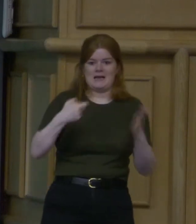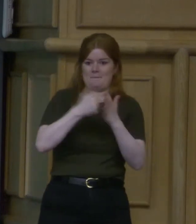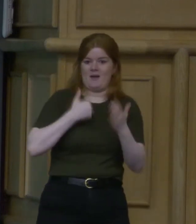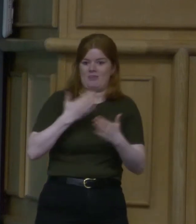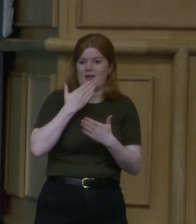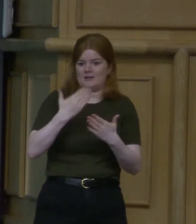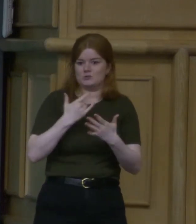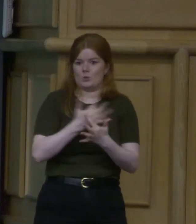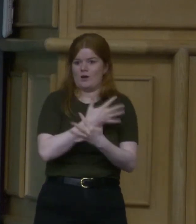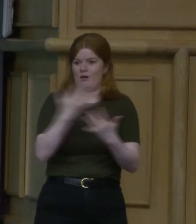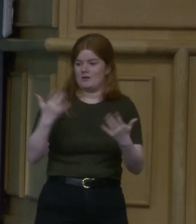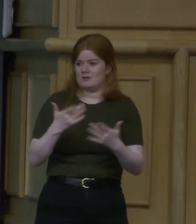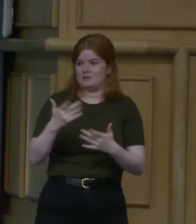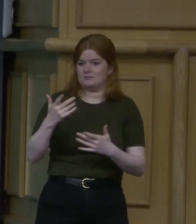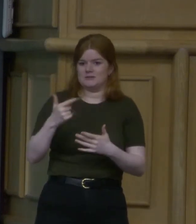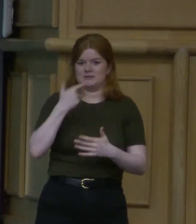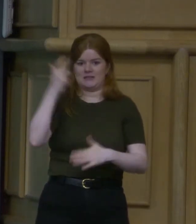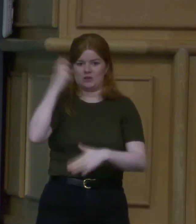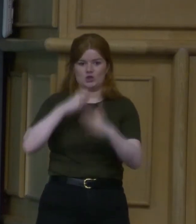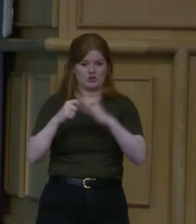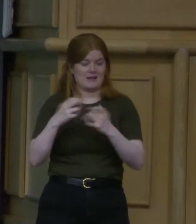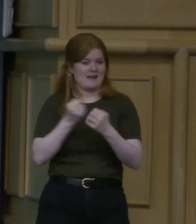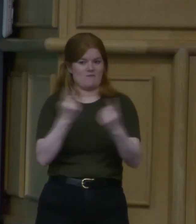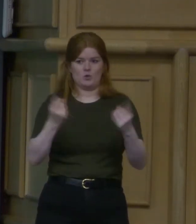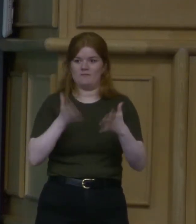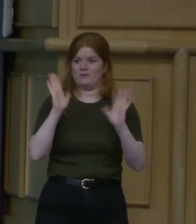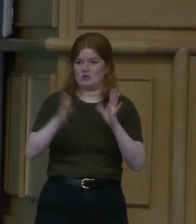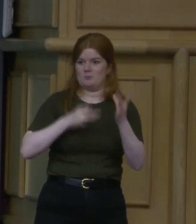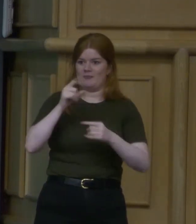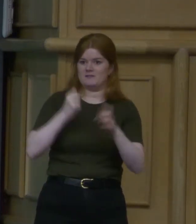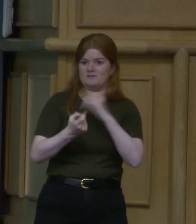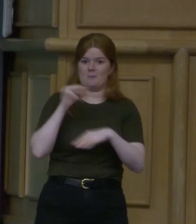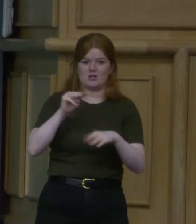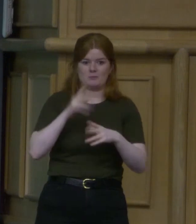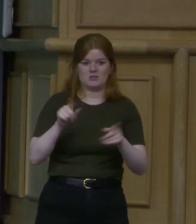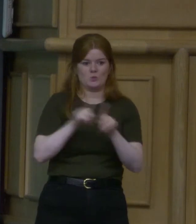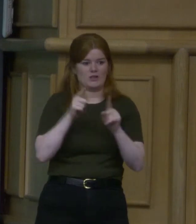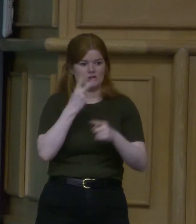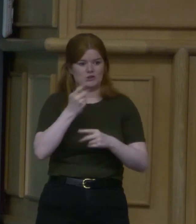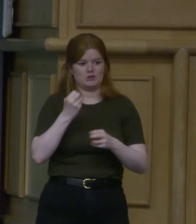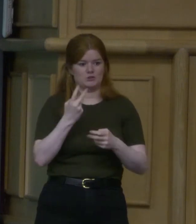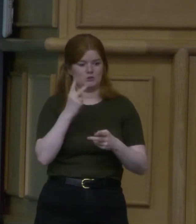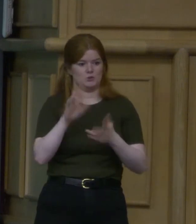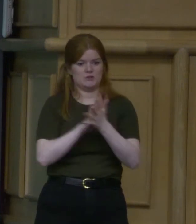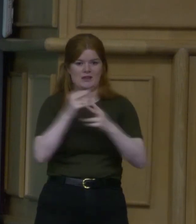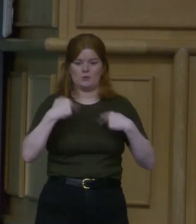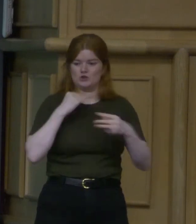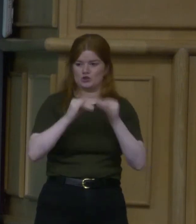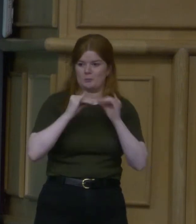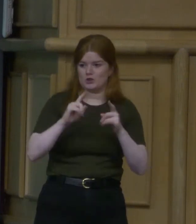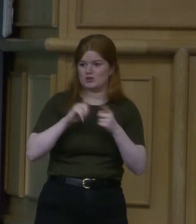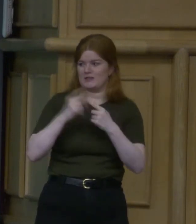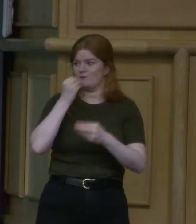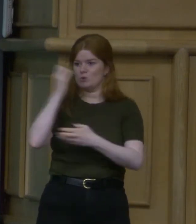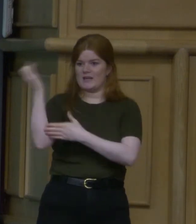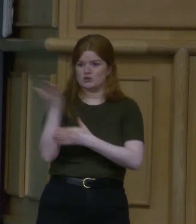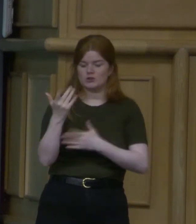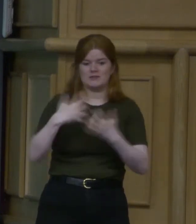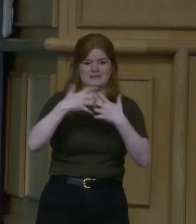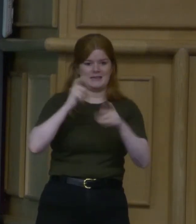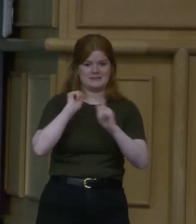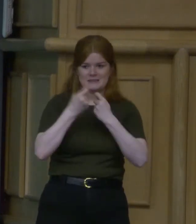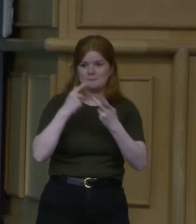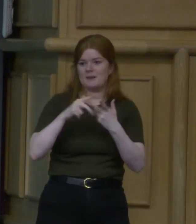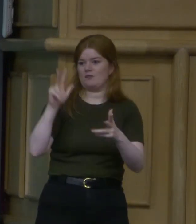my thanks to those of the Tánaiste, to everyone who has made this possible, to the signers and the caterers and the tech team,